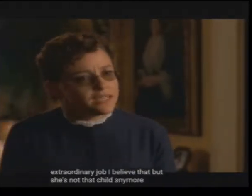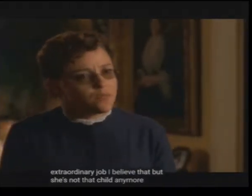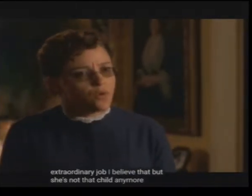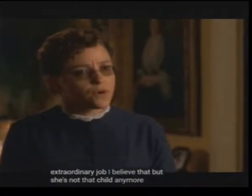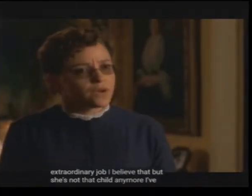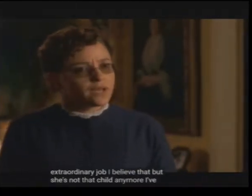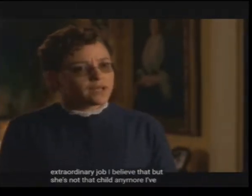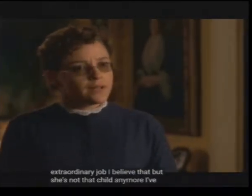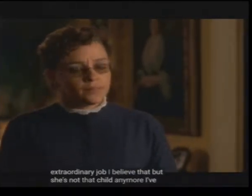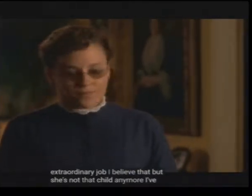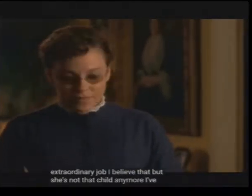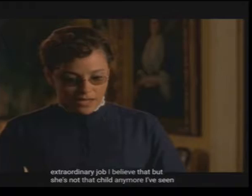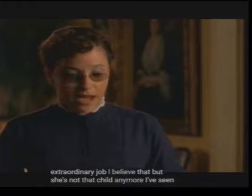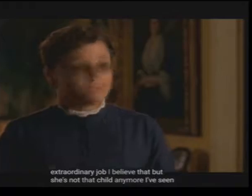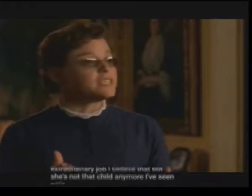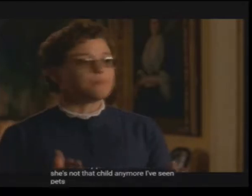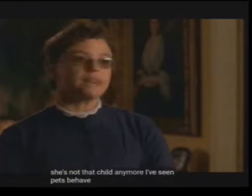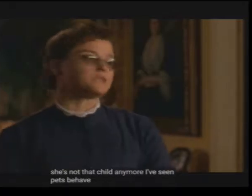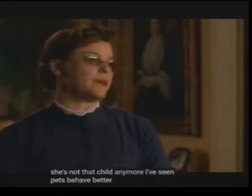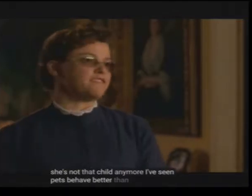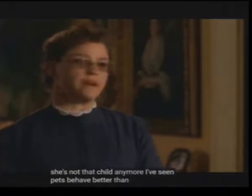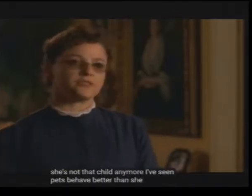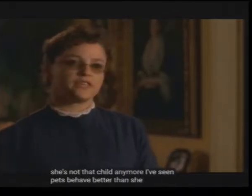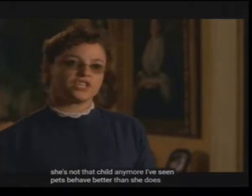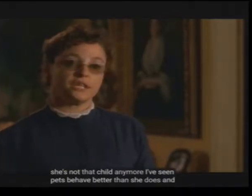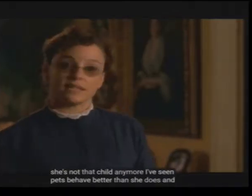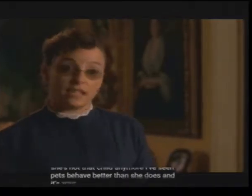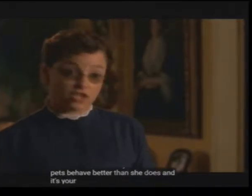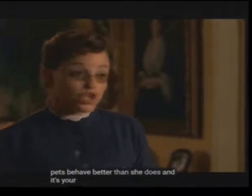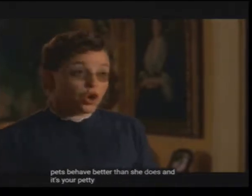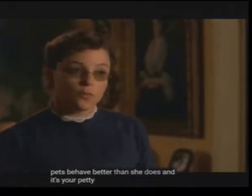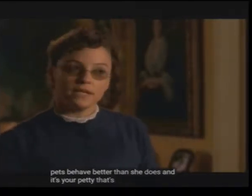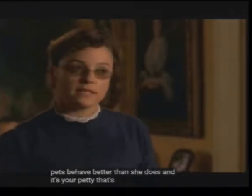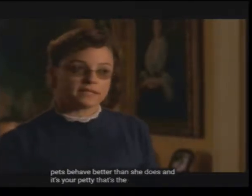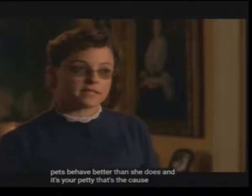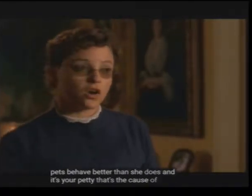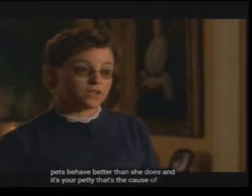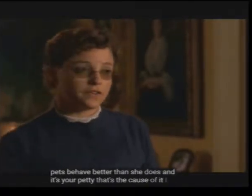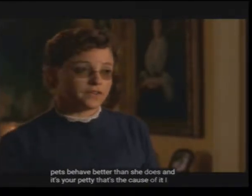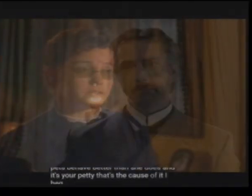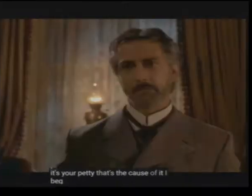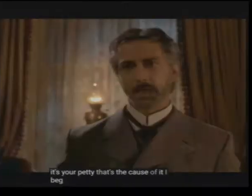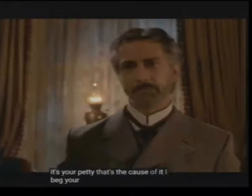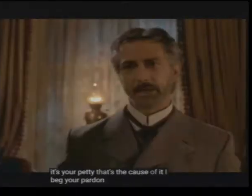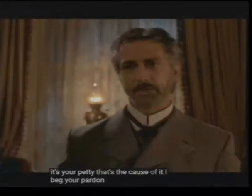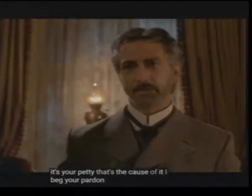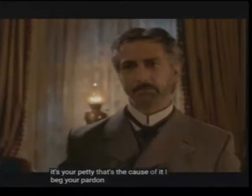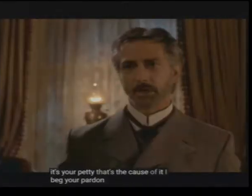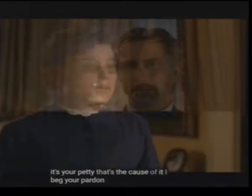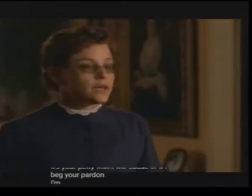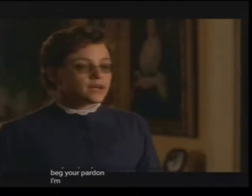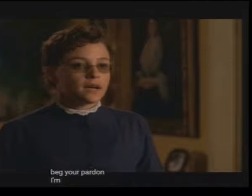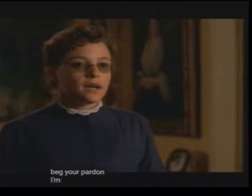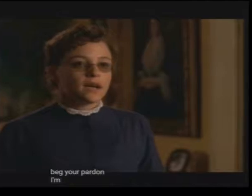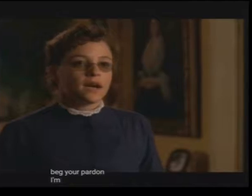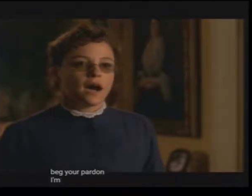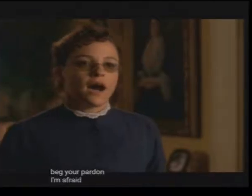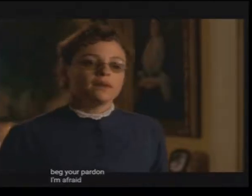anymore. I've seen pets behave better than she does, and it's your pity that's the cause of it. I beg your pardon. I'm